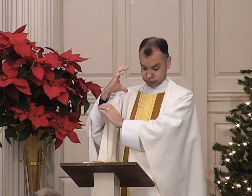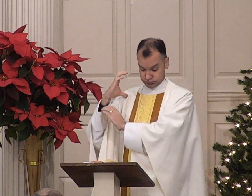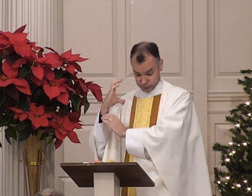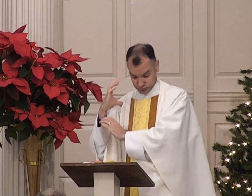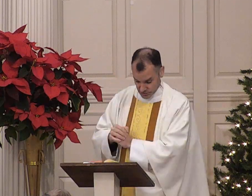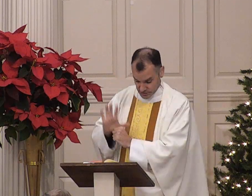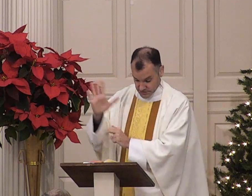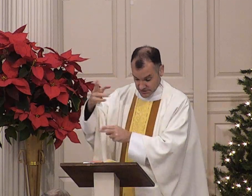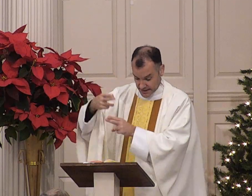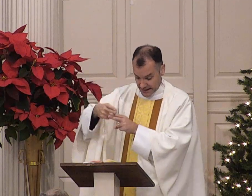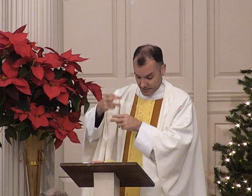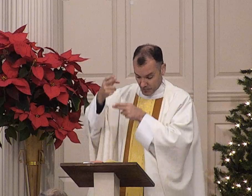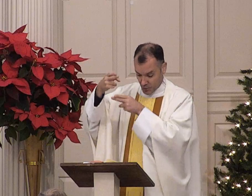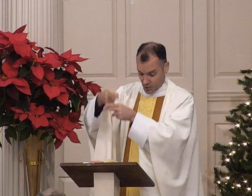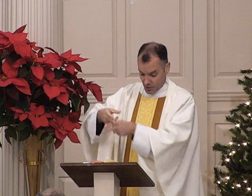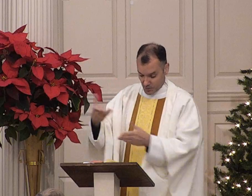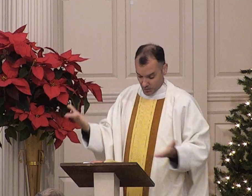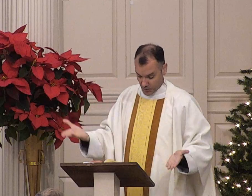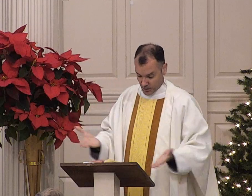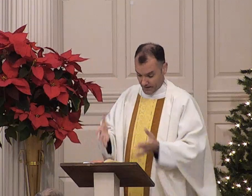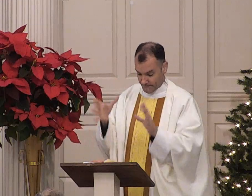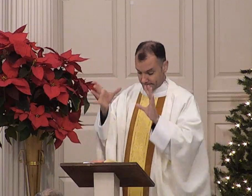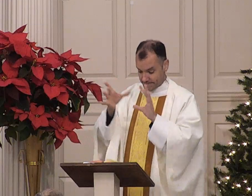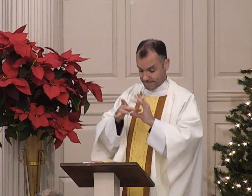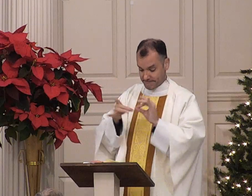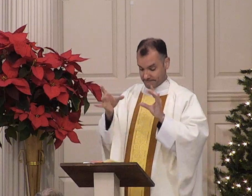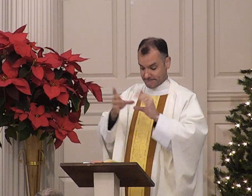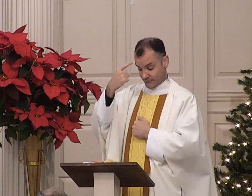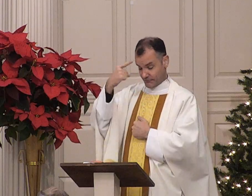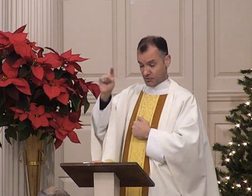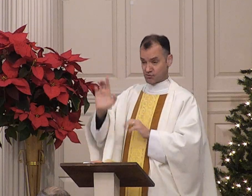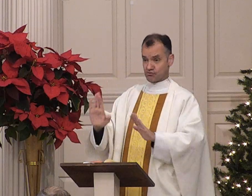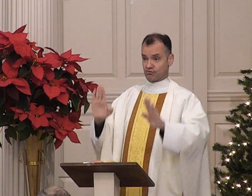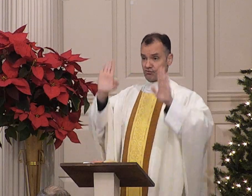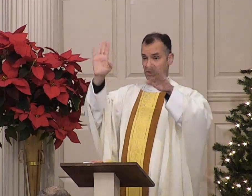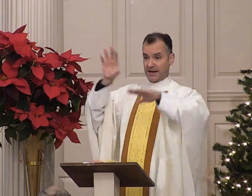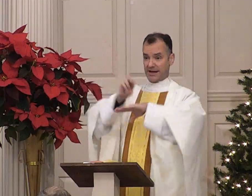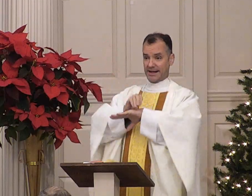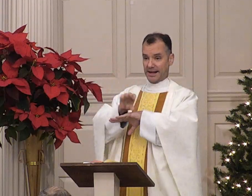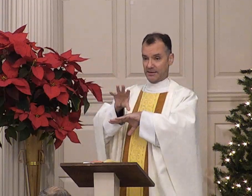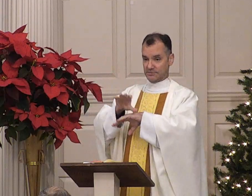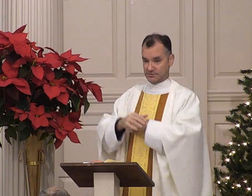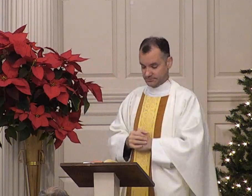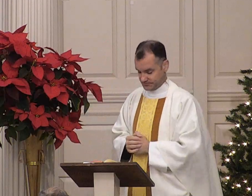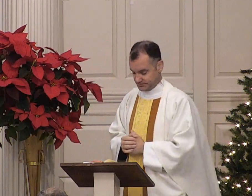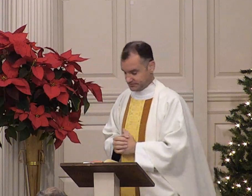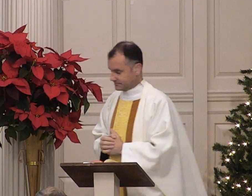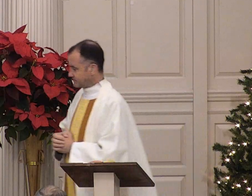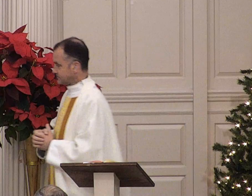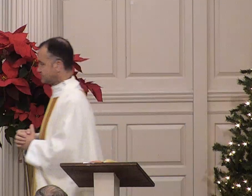shoulders, and his name will be called Messenger of Great Counsel.